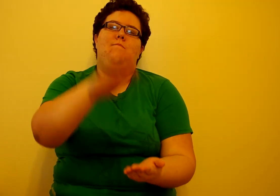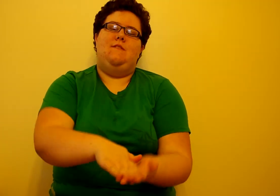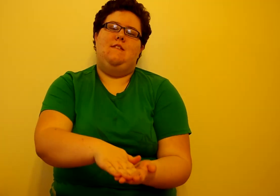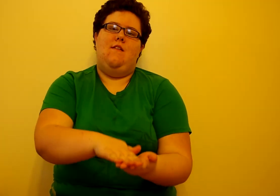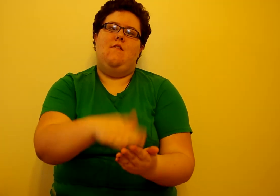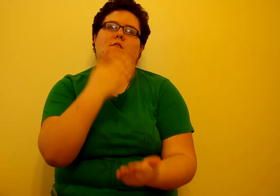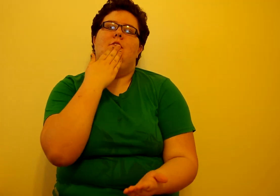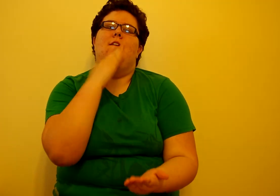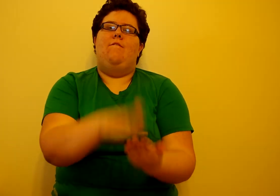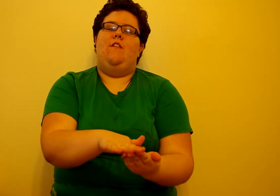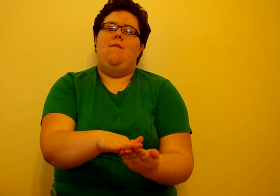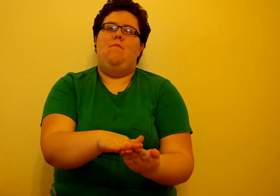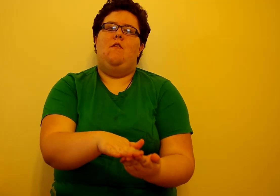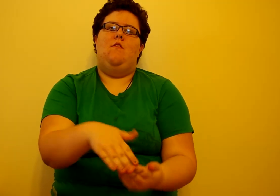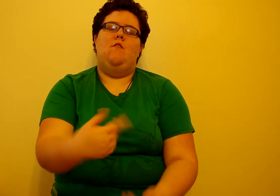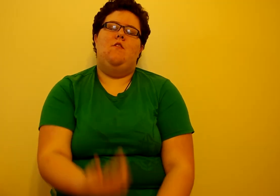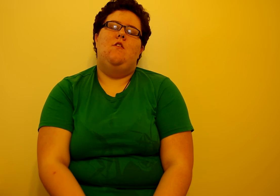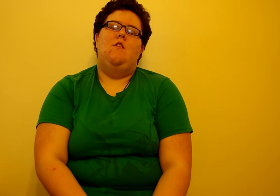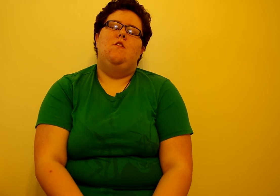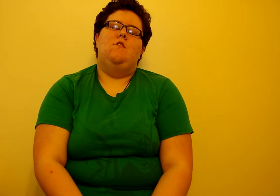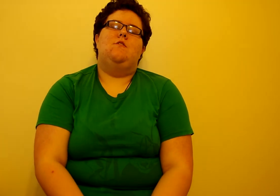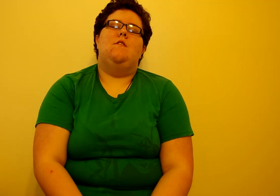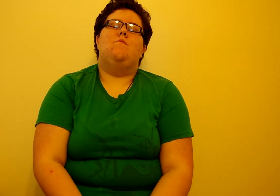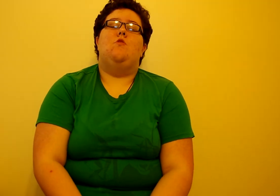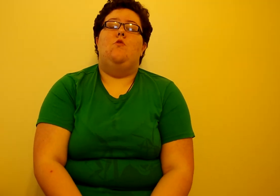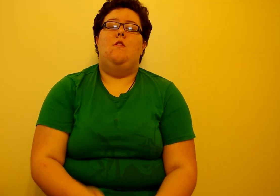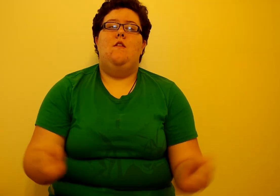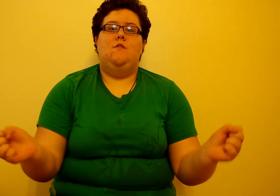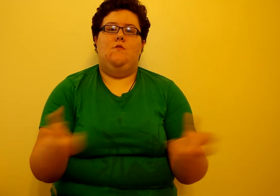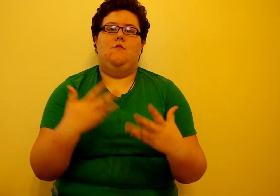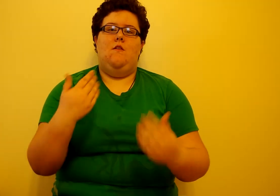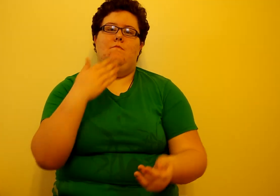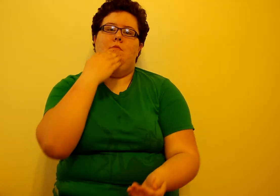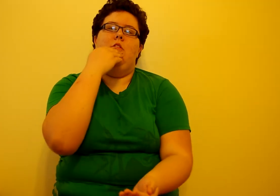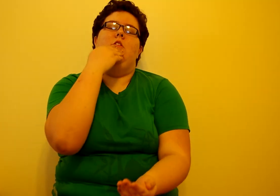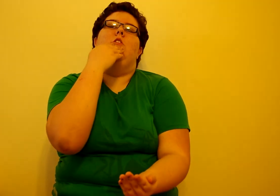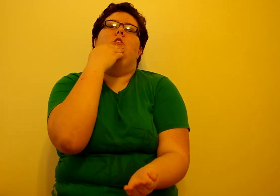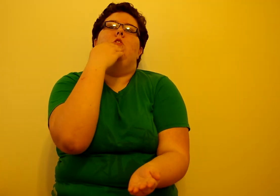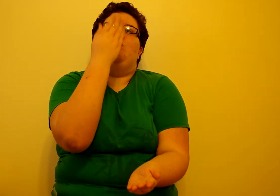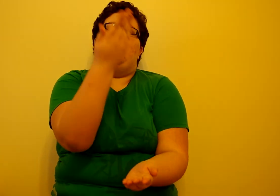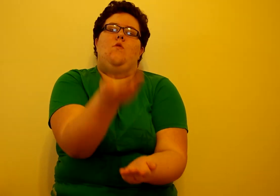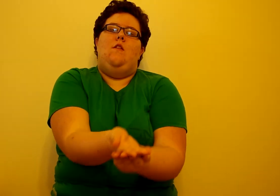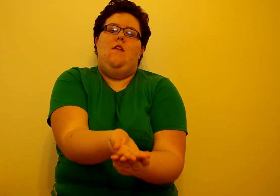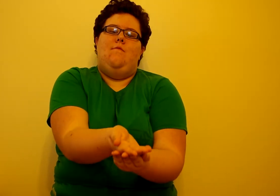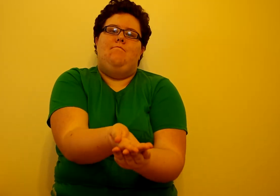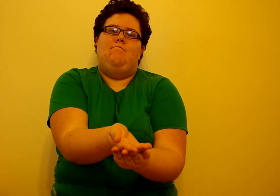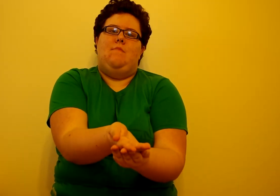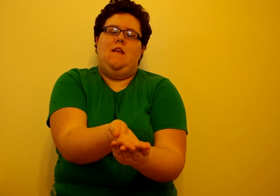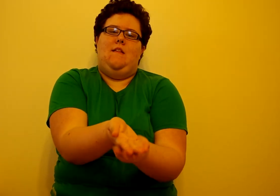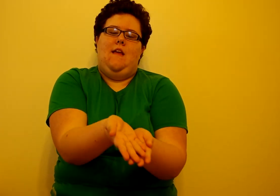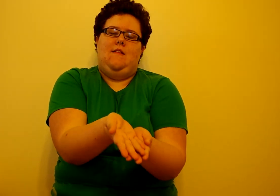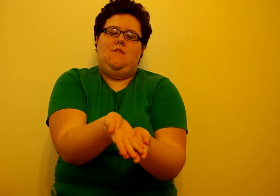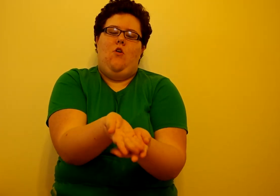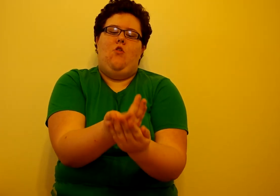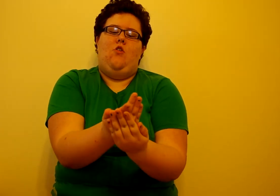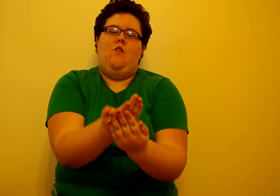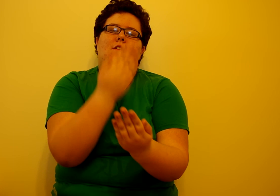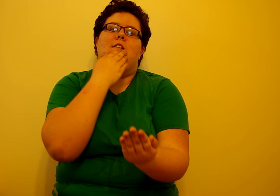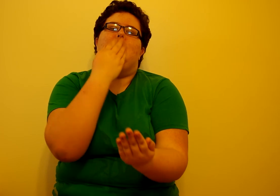flips, flip. Some good, so some good, it lands hard, it lands